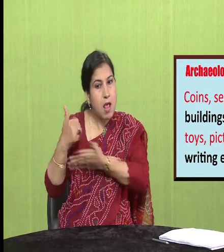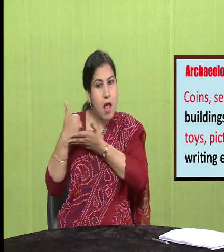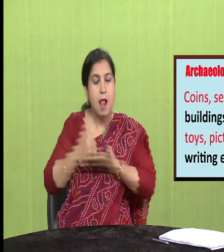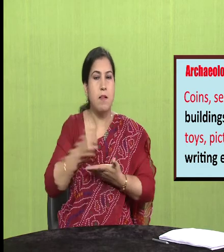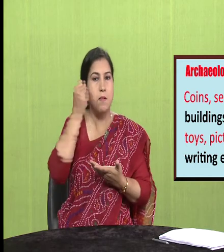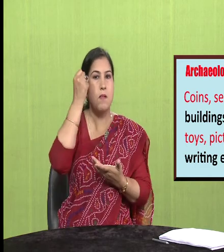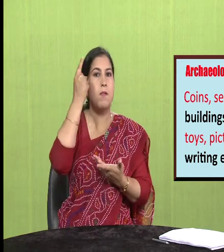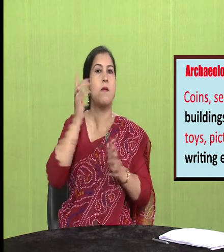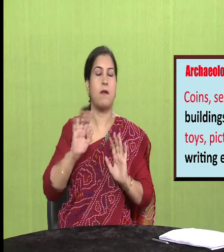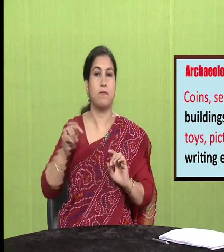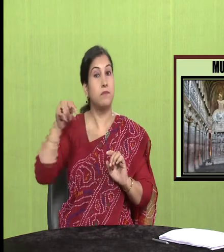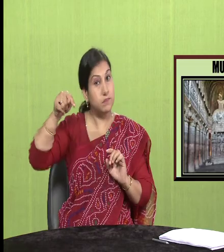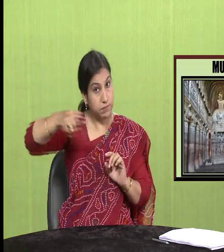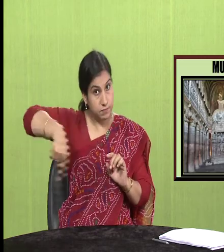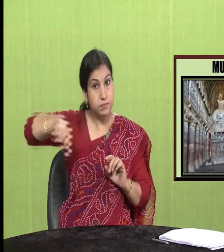And that is why museums